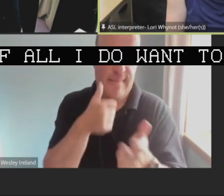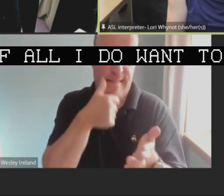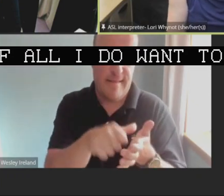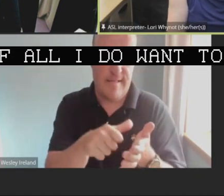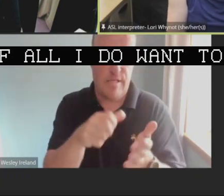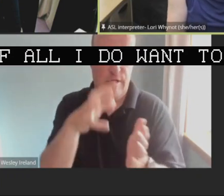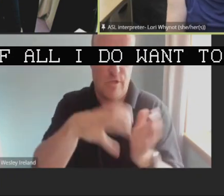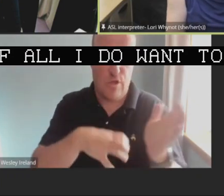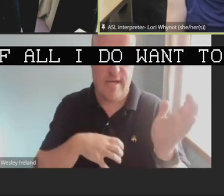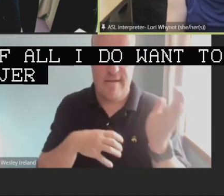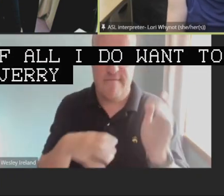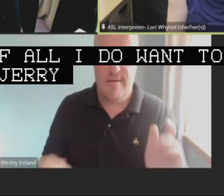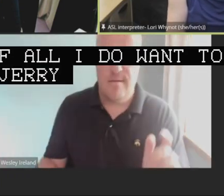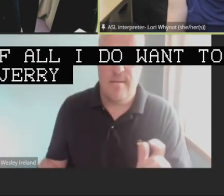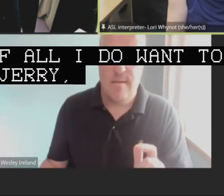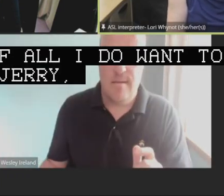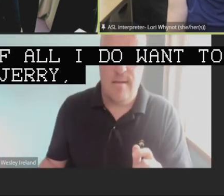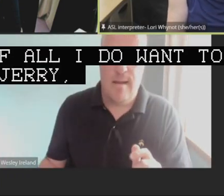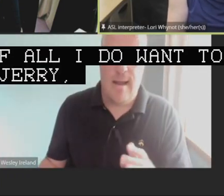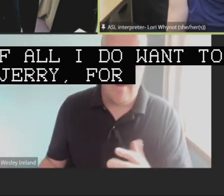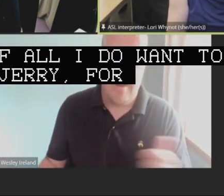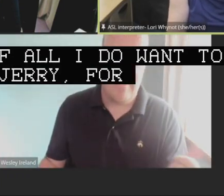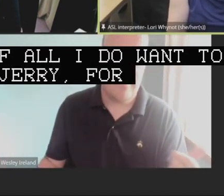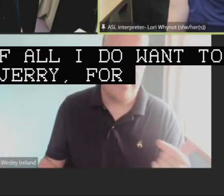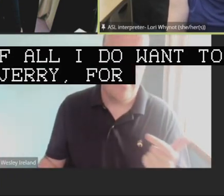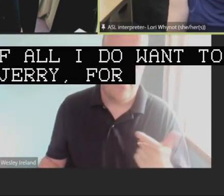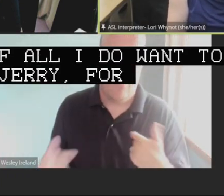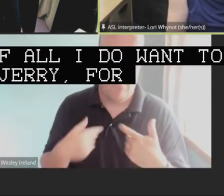for assisting with the letter draft.